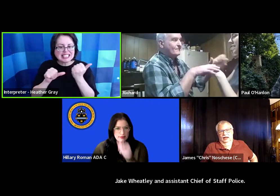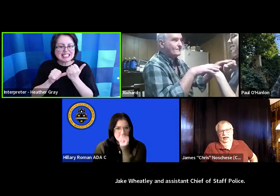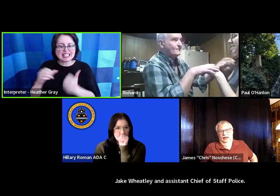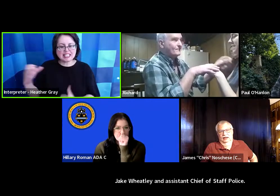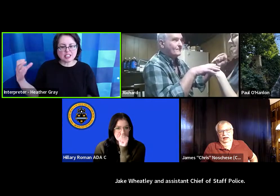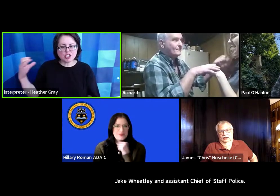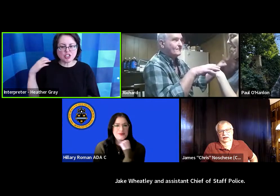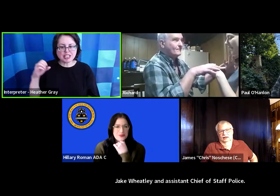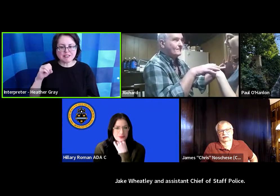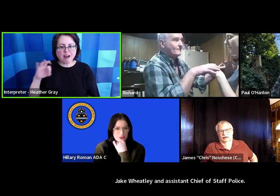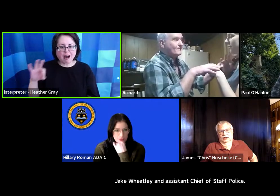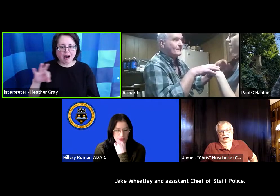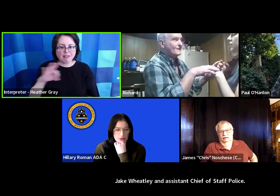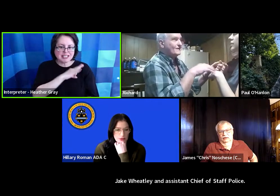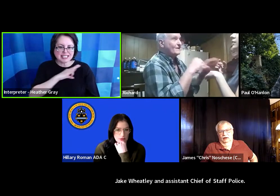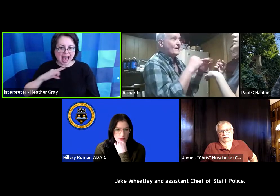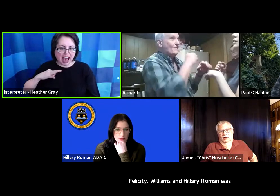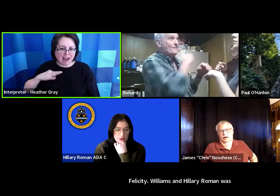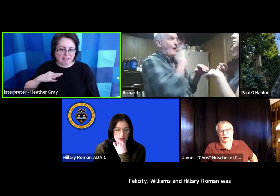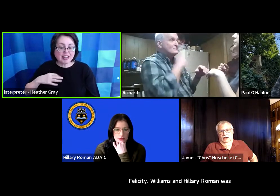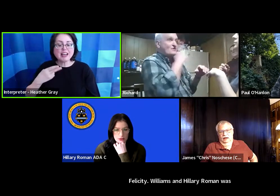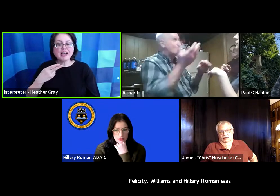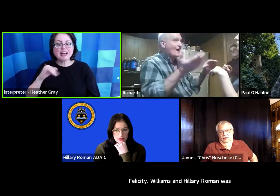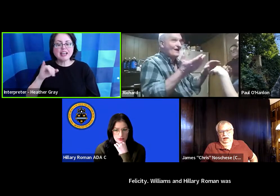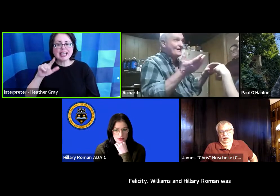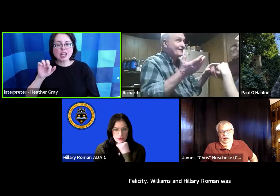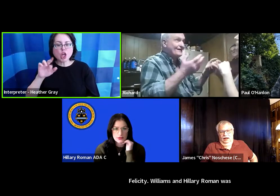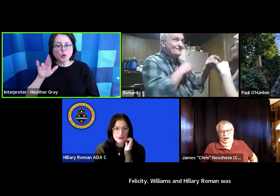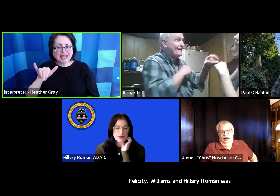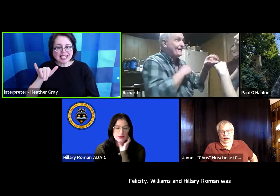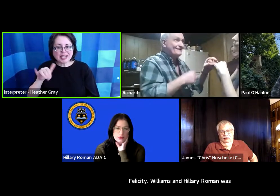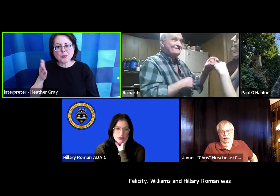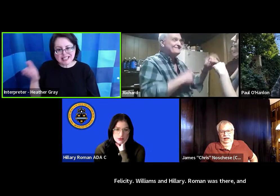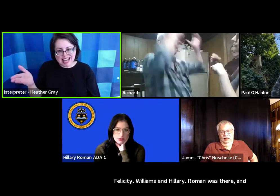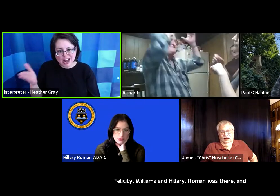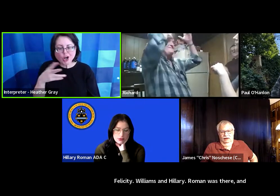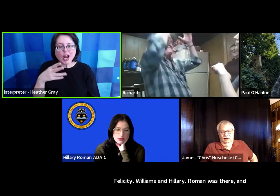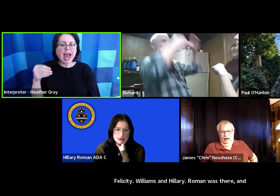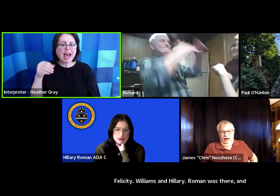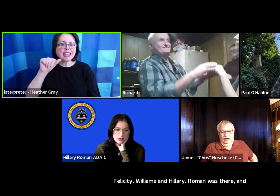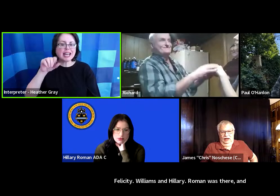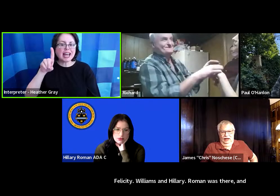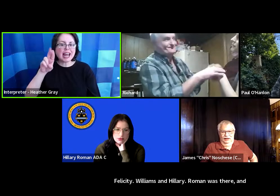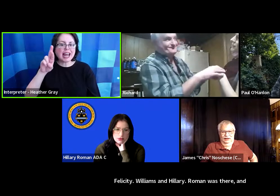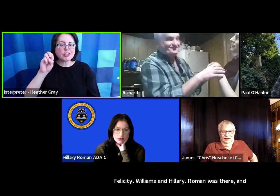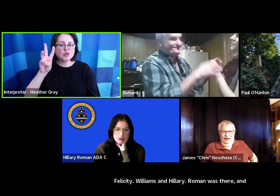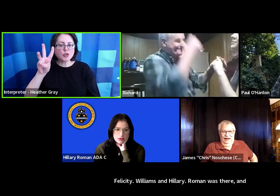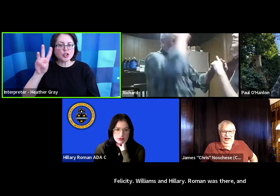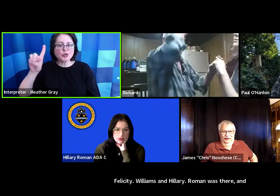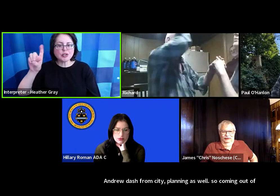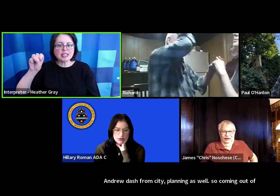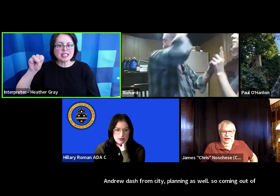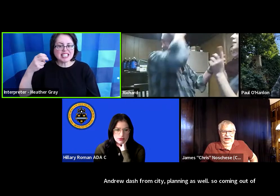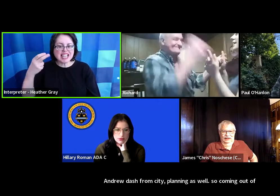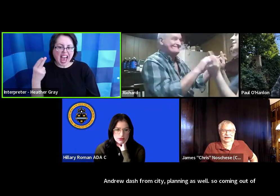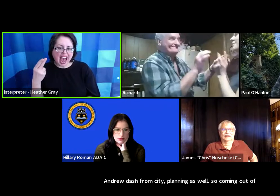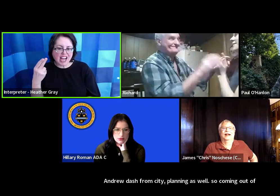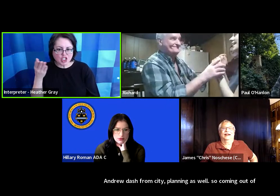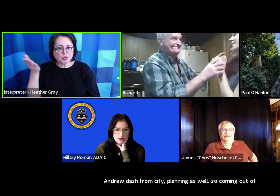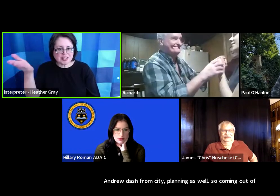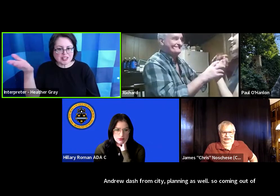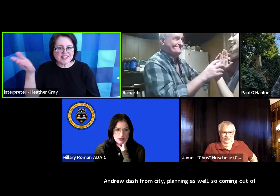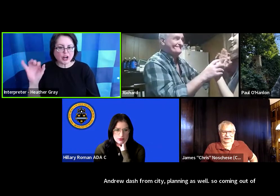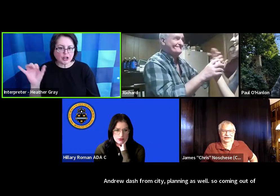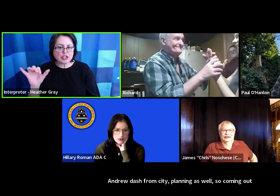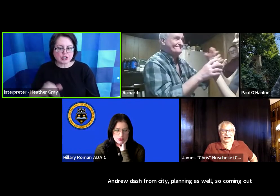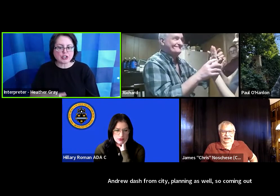and Hillary Roman was there, and Andrew Dash from City Planning as well. So coming out of that good meeting that we